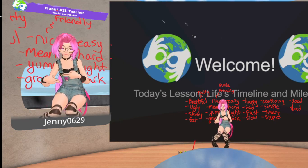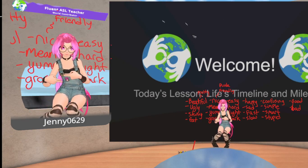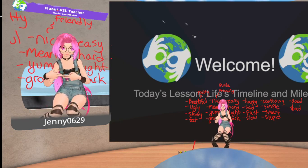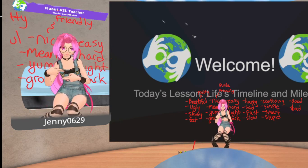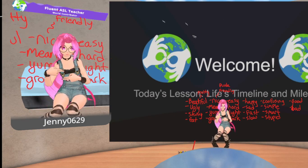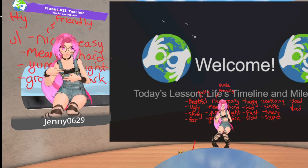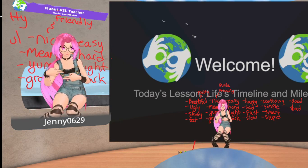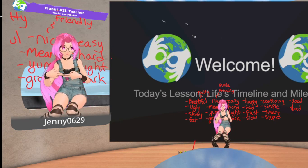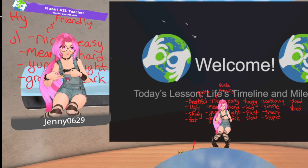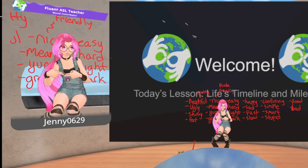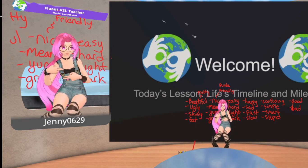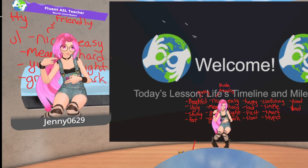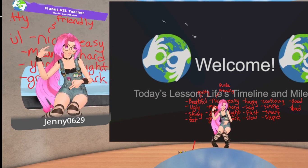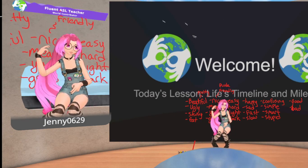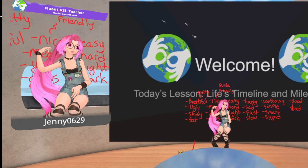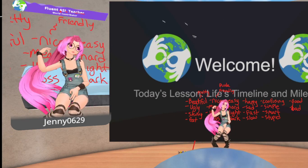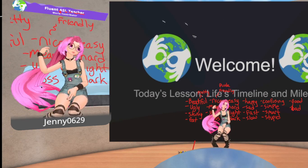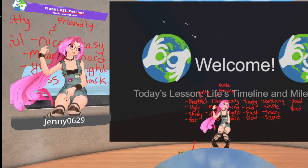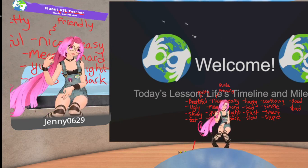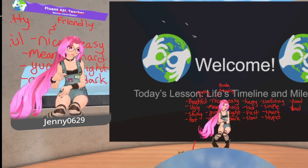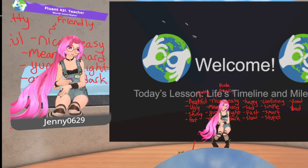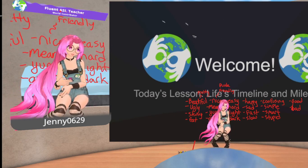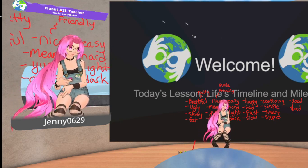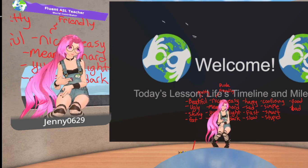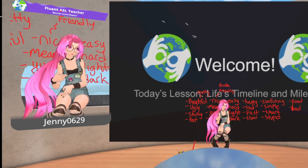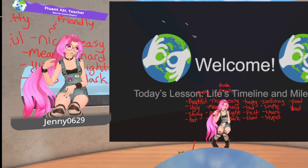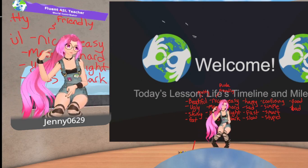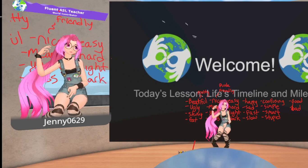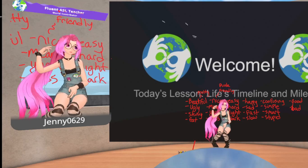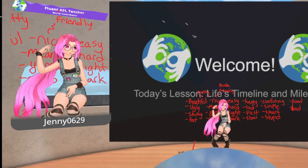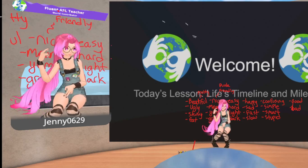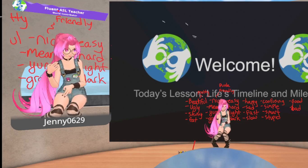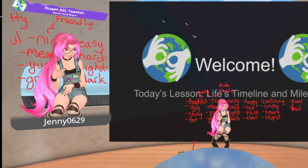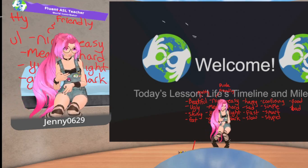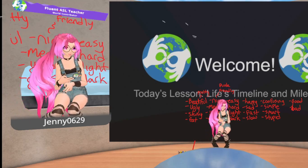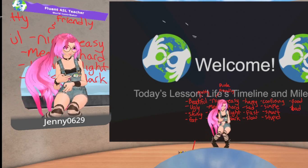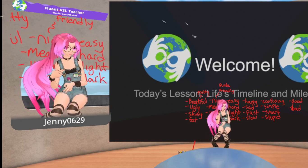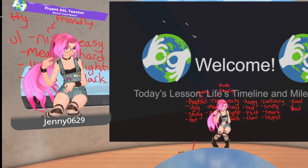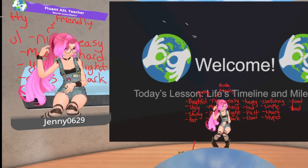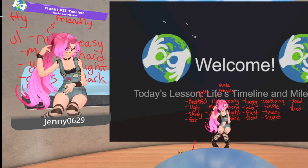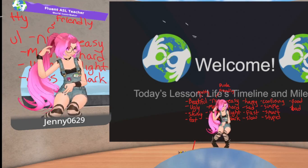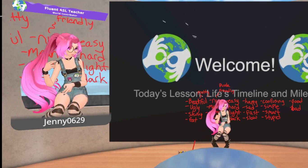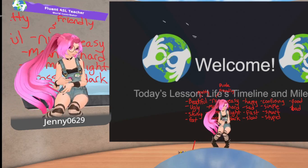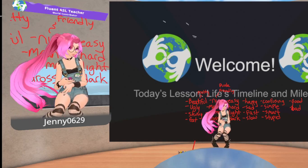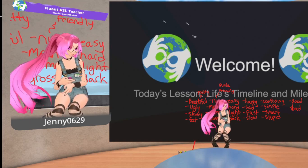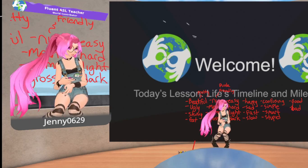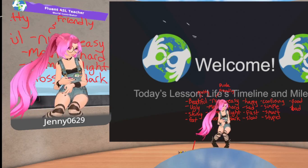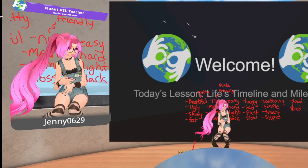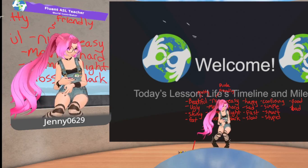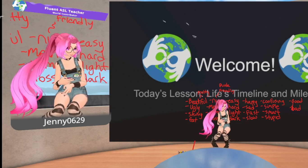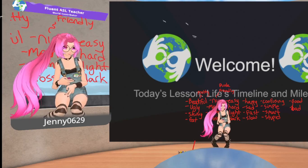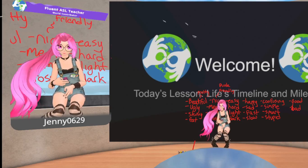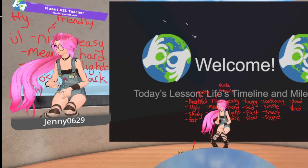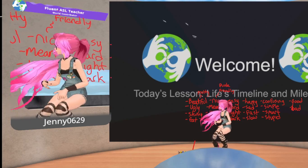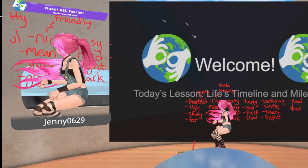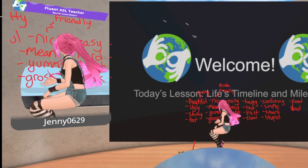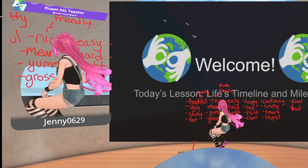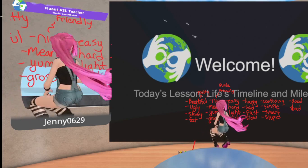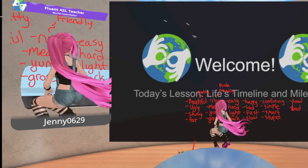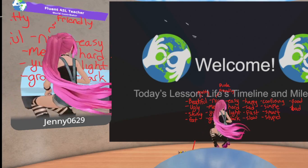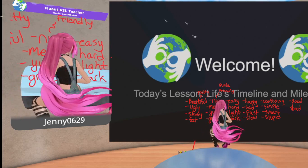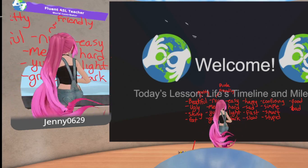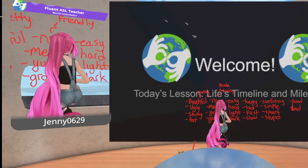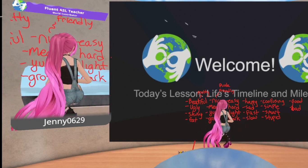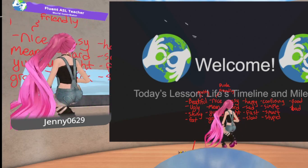Yes. Problem. So difficult. Hard. Anything like this.